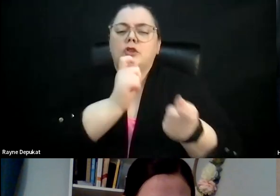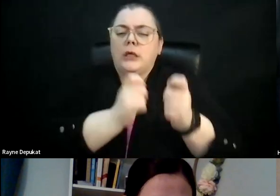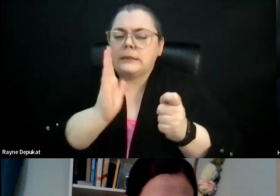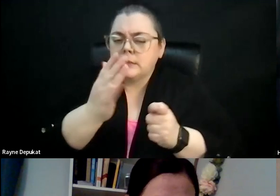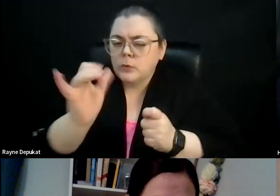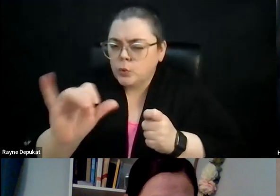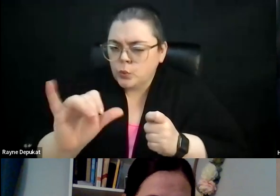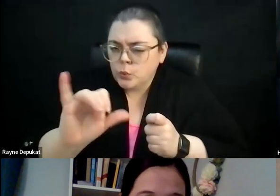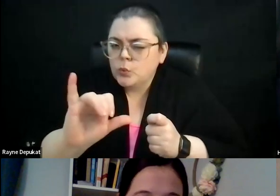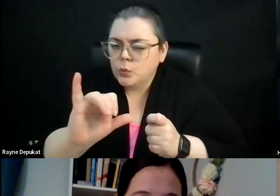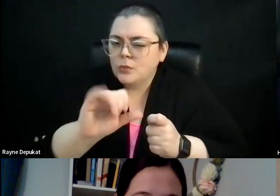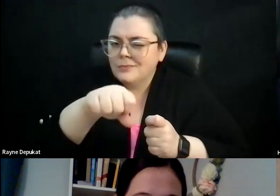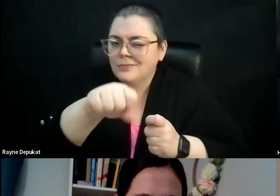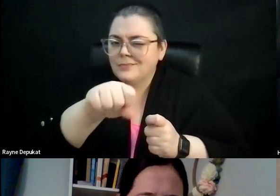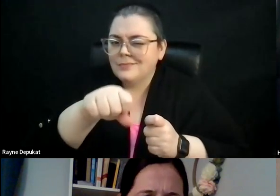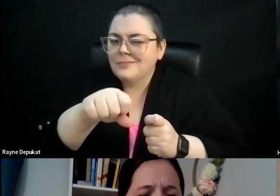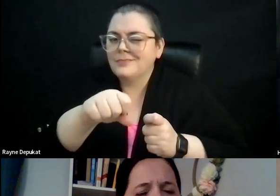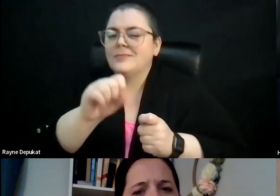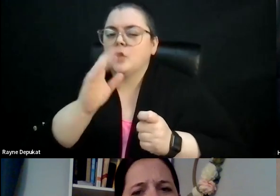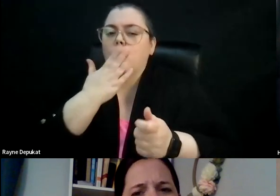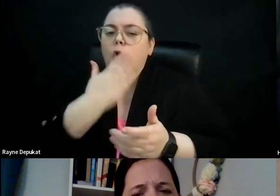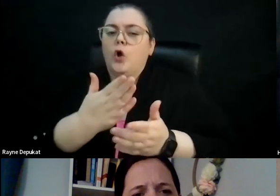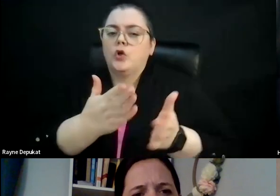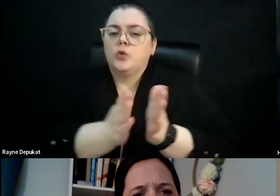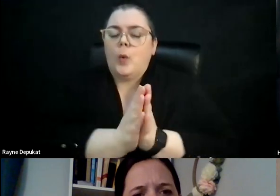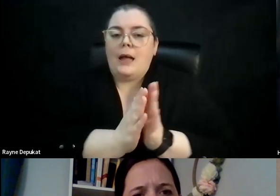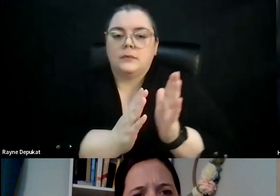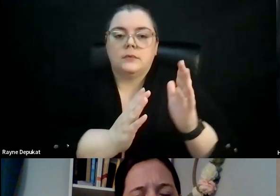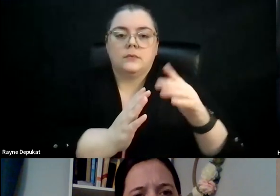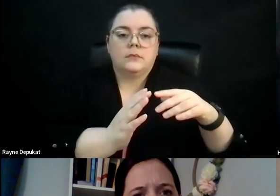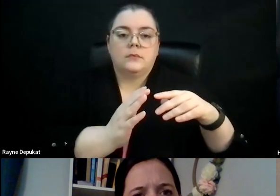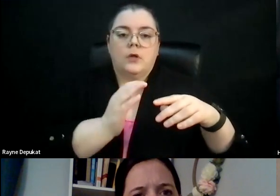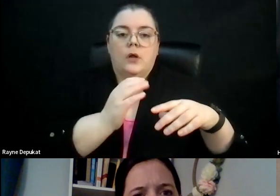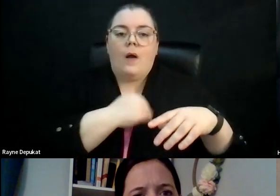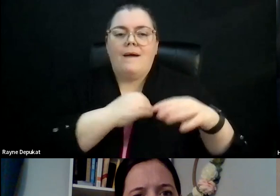that. I will email and ask for that. It seems like there's been some changes as well. What do you mean?